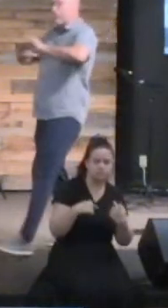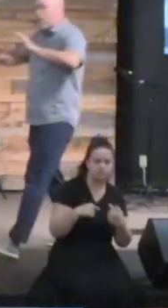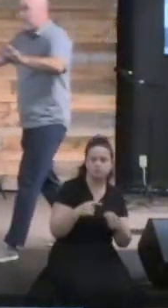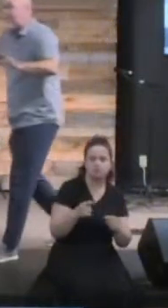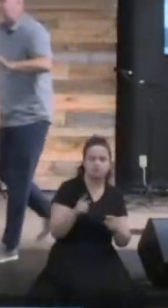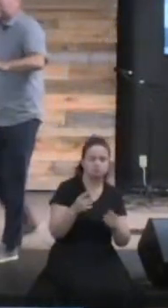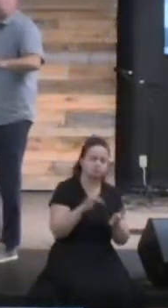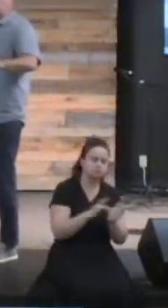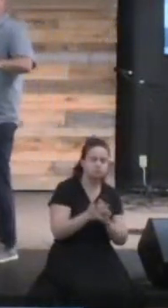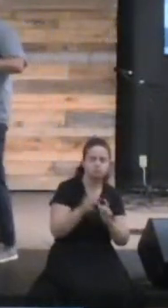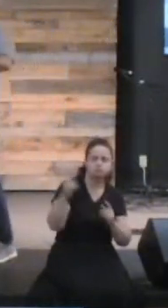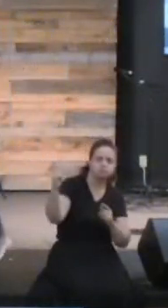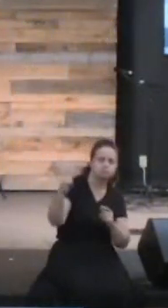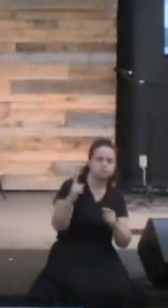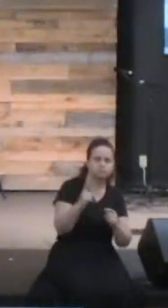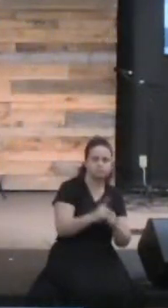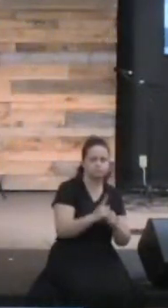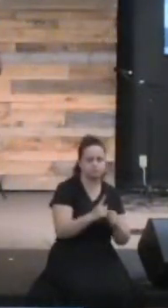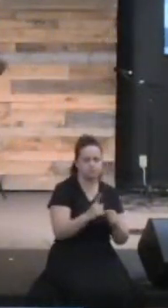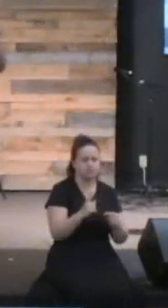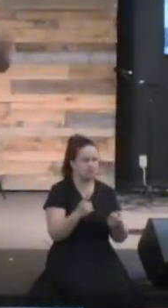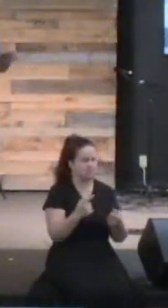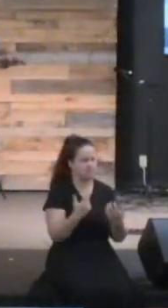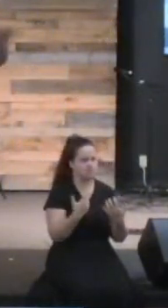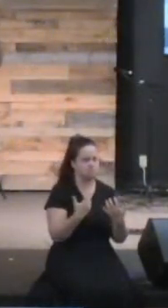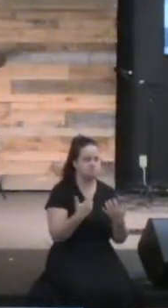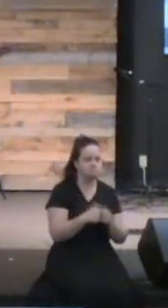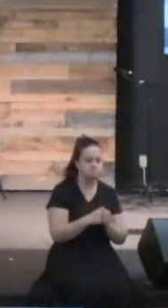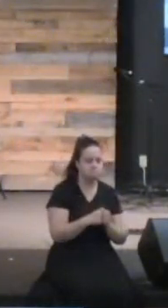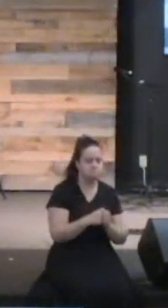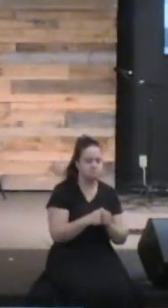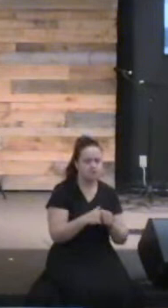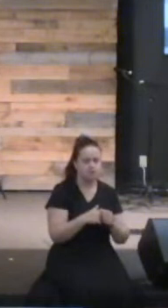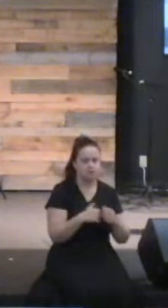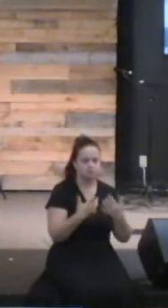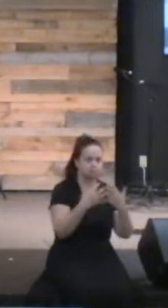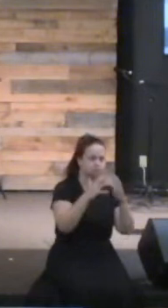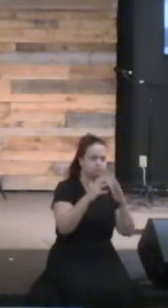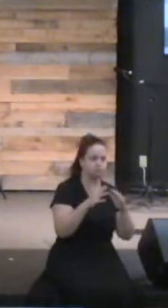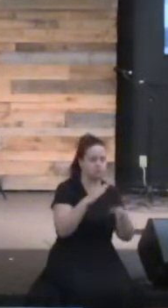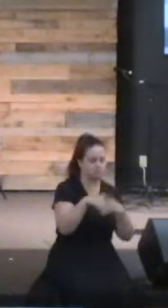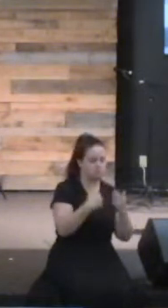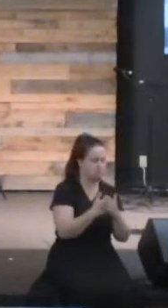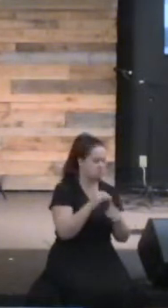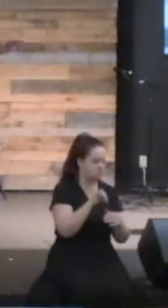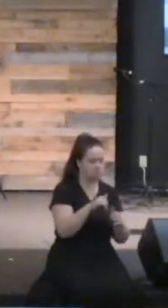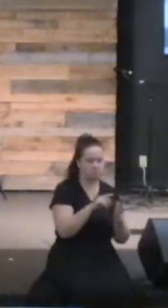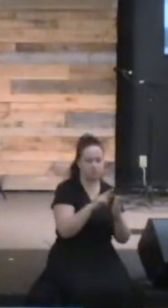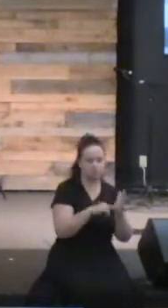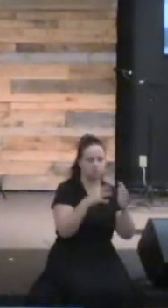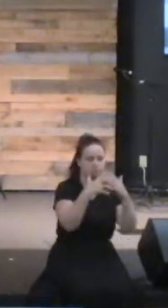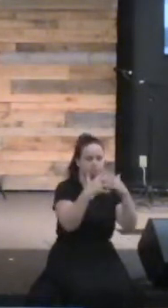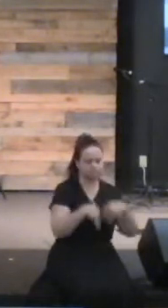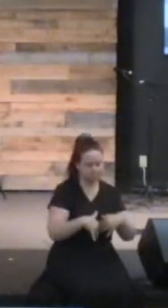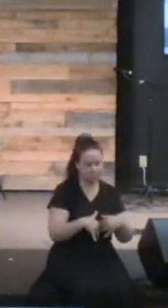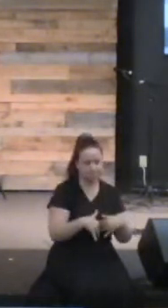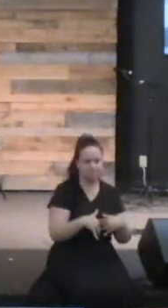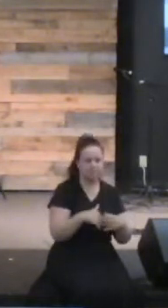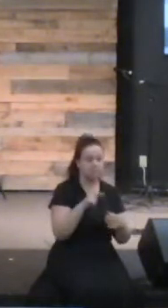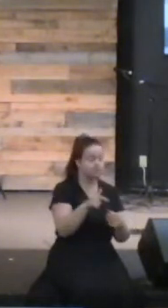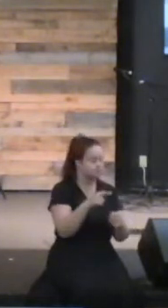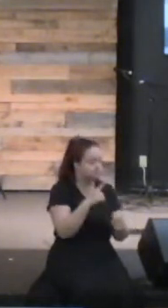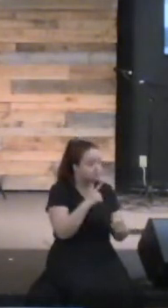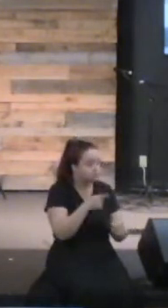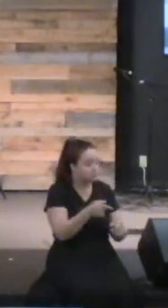mold kind of broke that ceiling and said there's more to it than just being good boys and girls you have a mission you have a